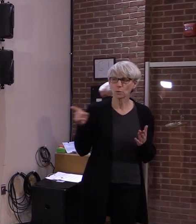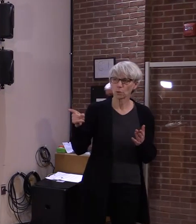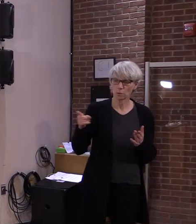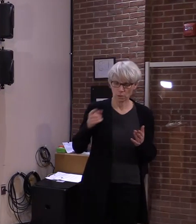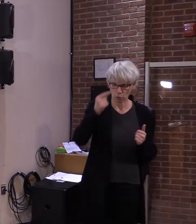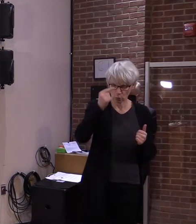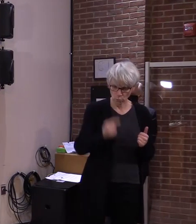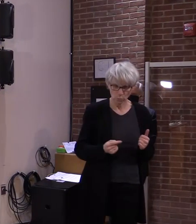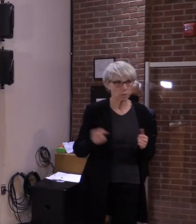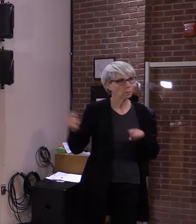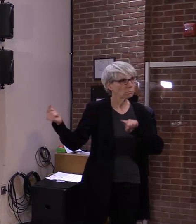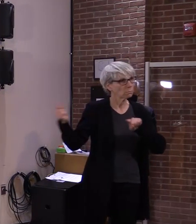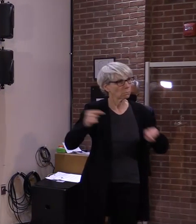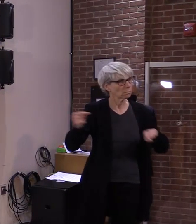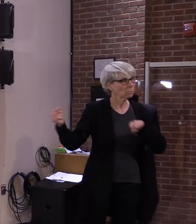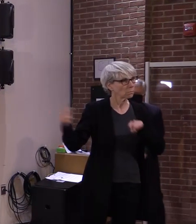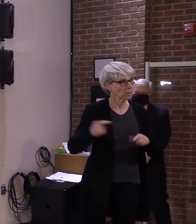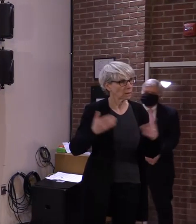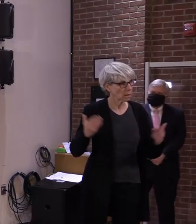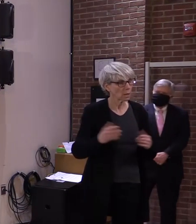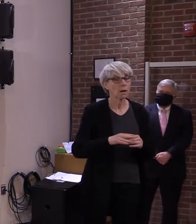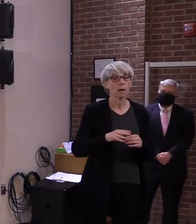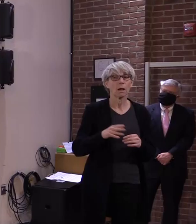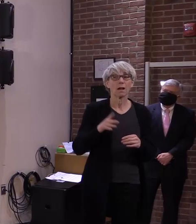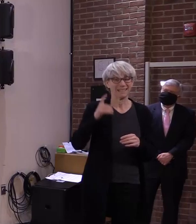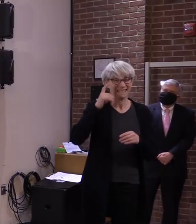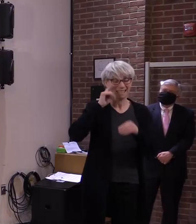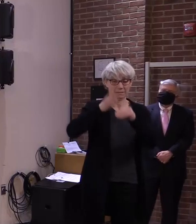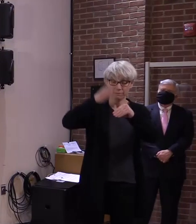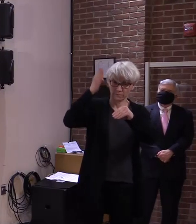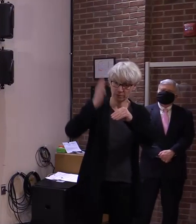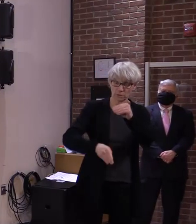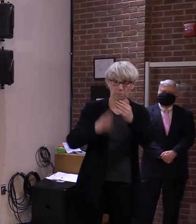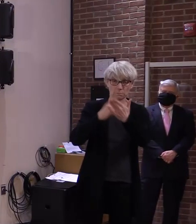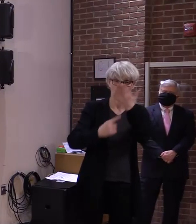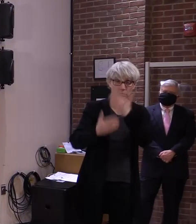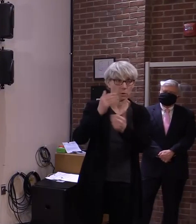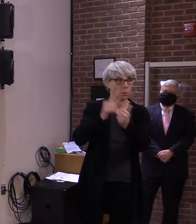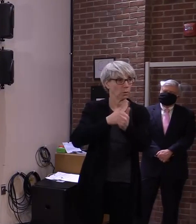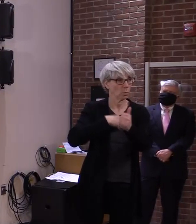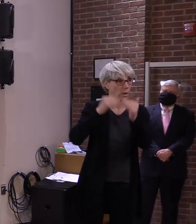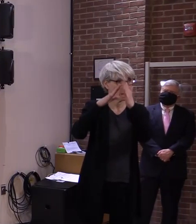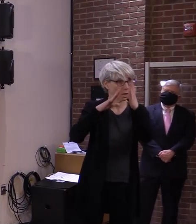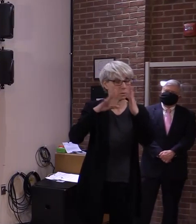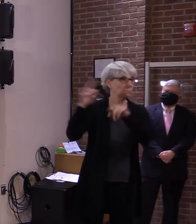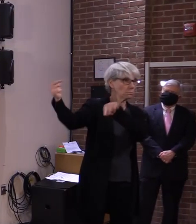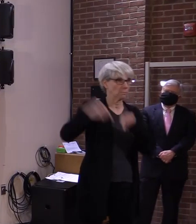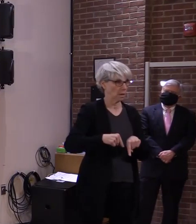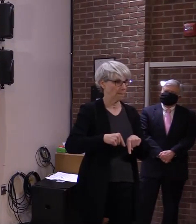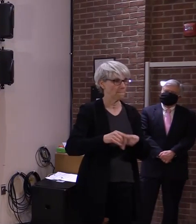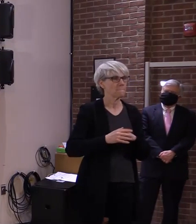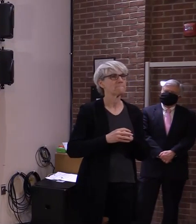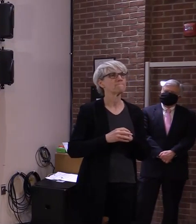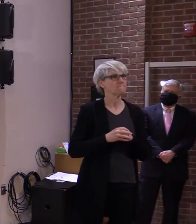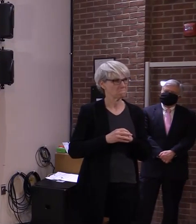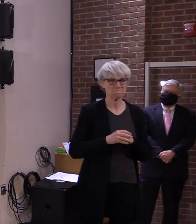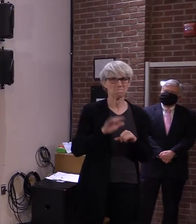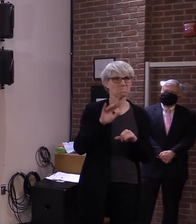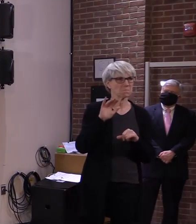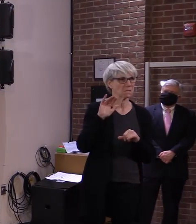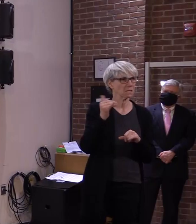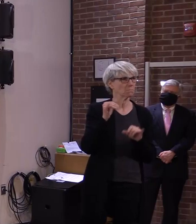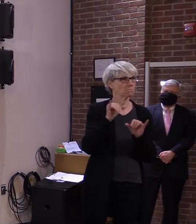Tuesday press sessions directly from your conversations with the White House. And I'm just wondering how the